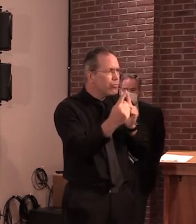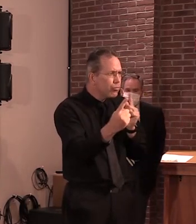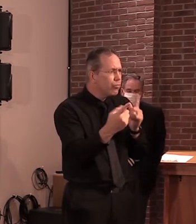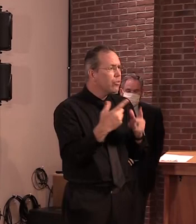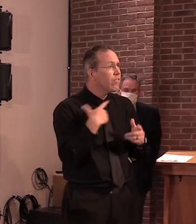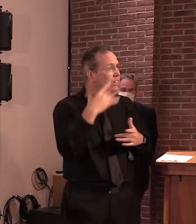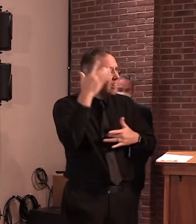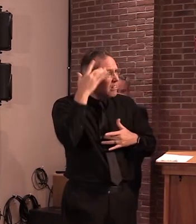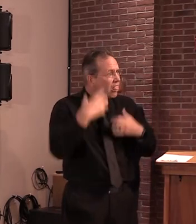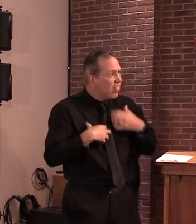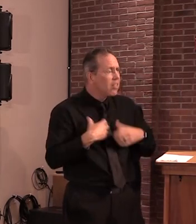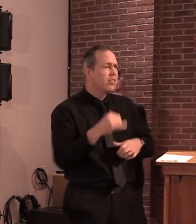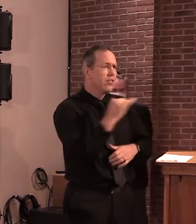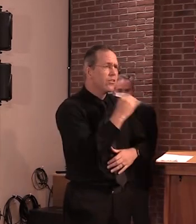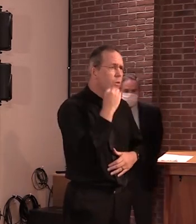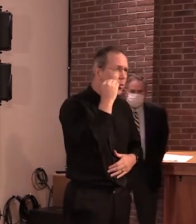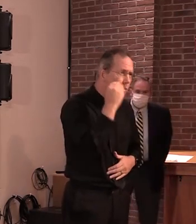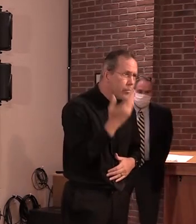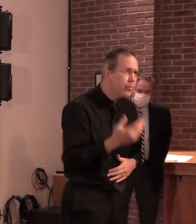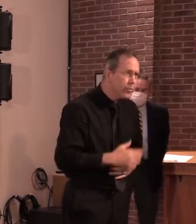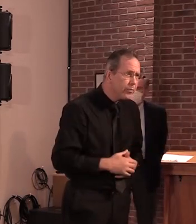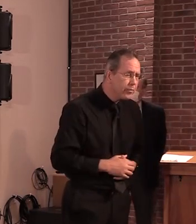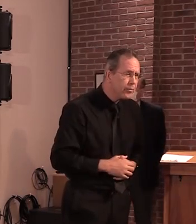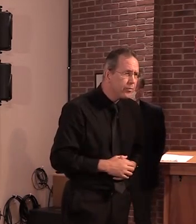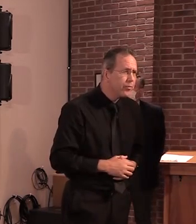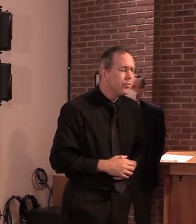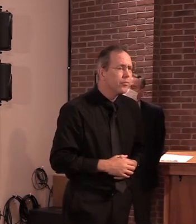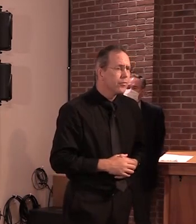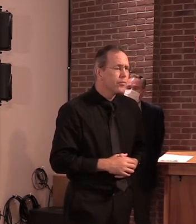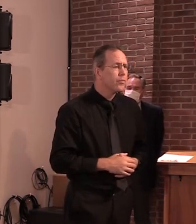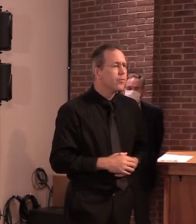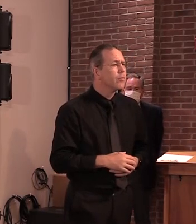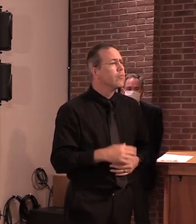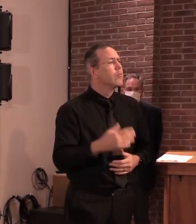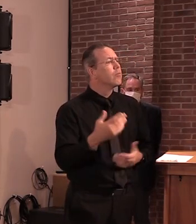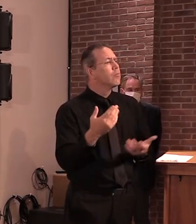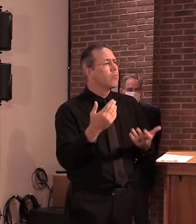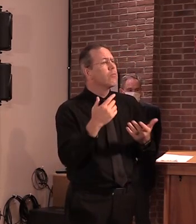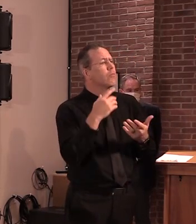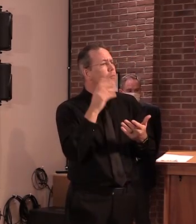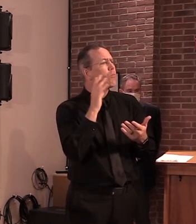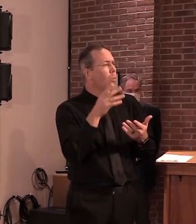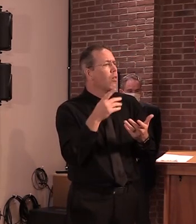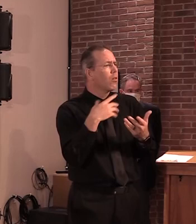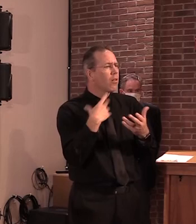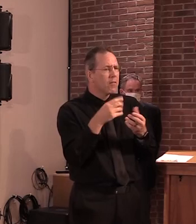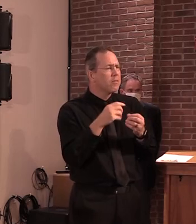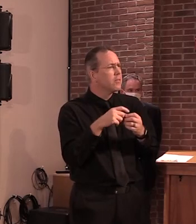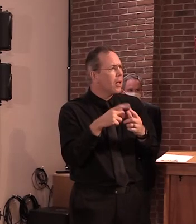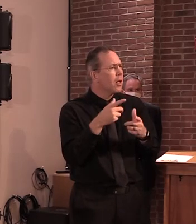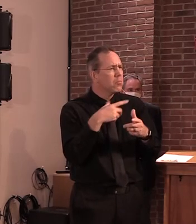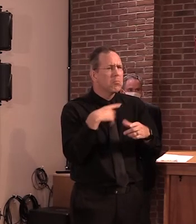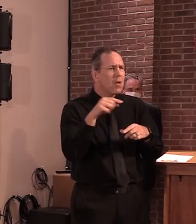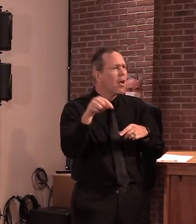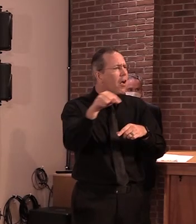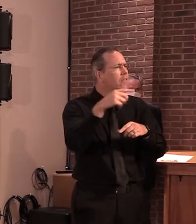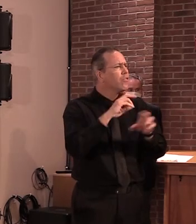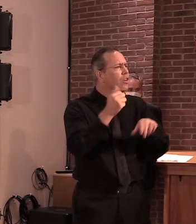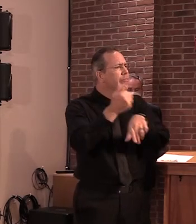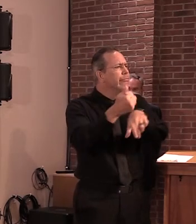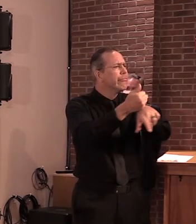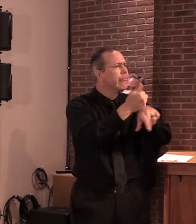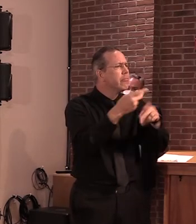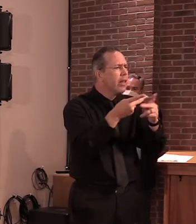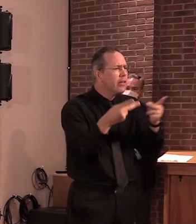of opportunities for use of sinks and hand washing and sanitizer. There'll also